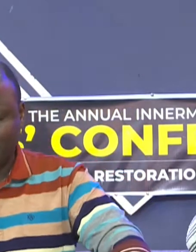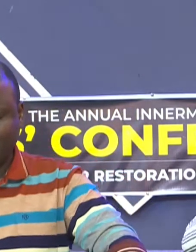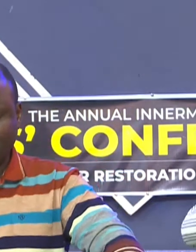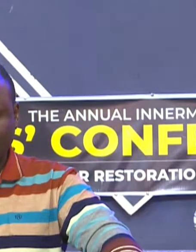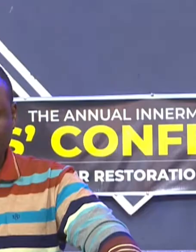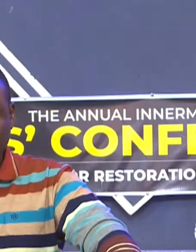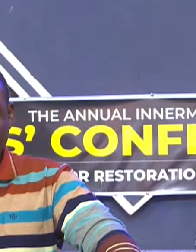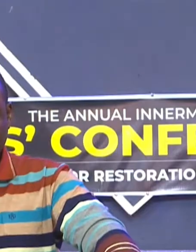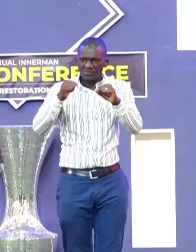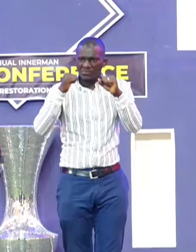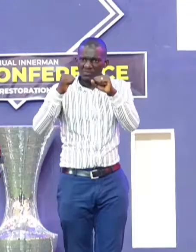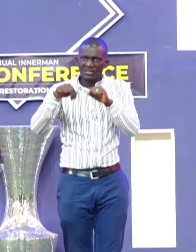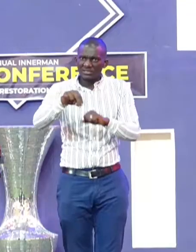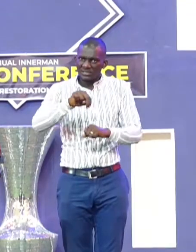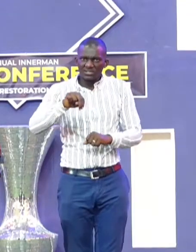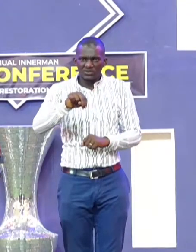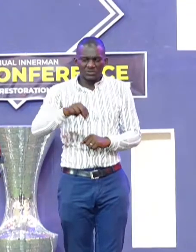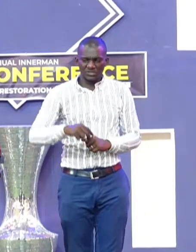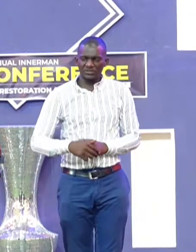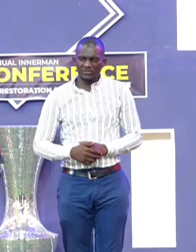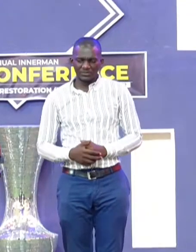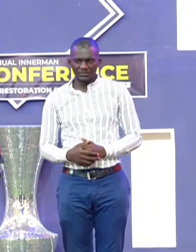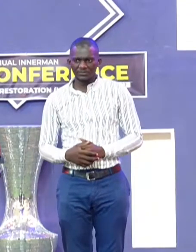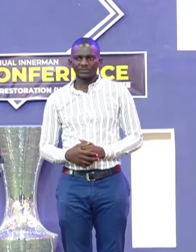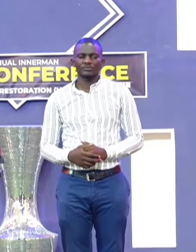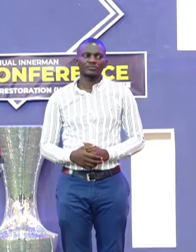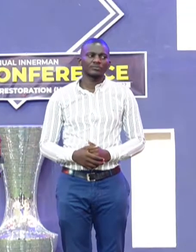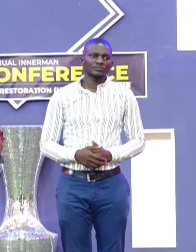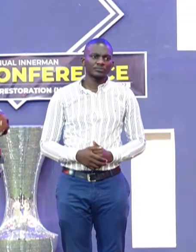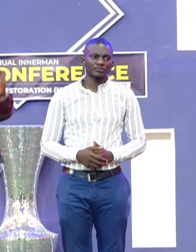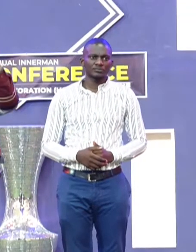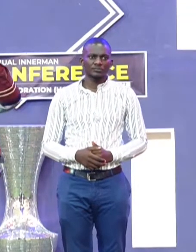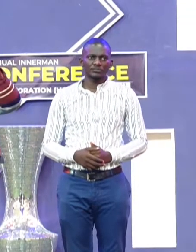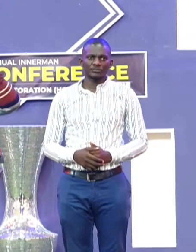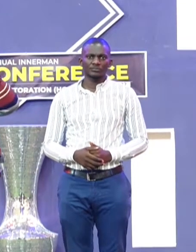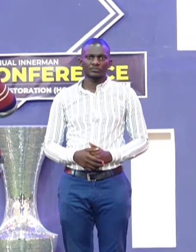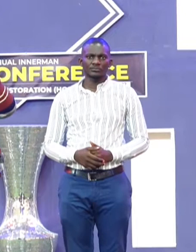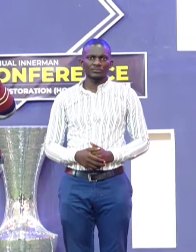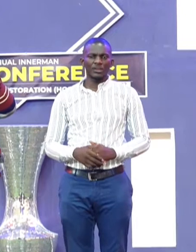eryamanyi. Abraham will surely become a great and powerful nation.